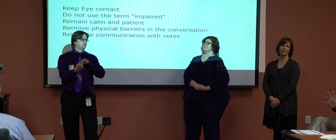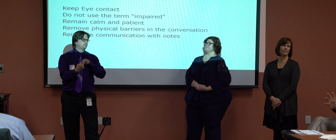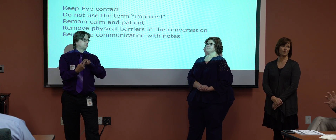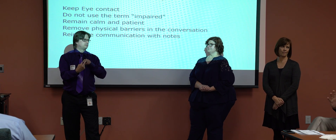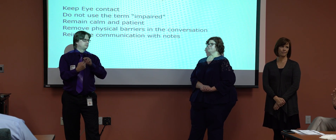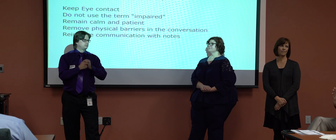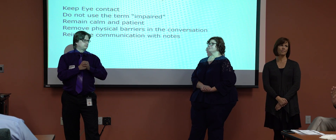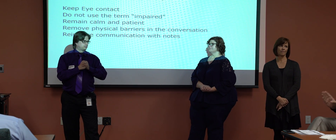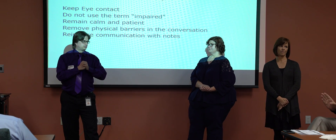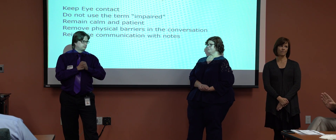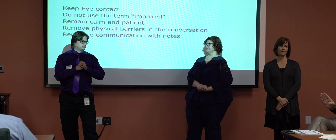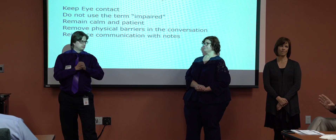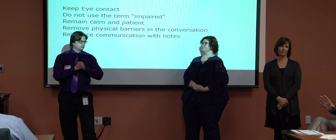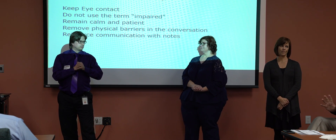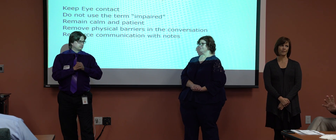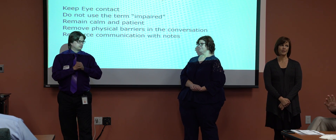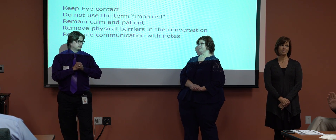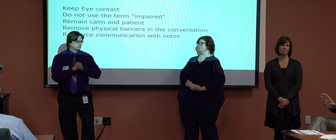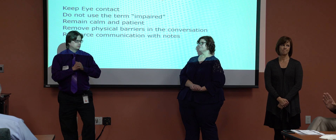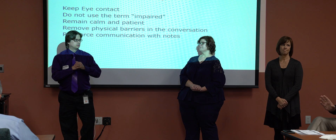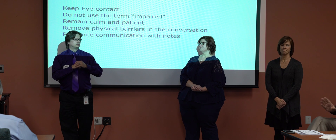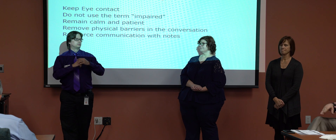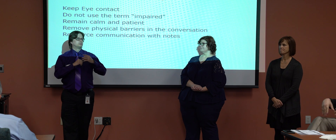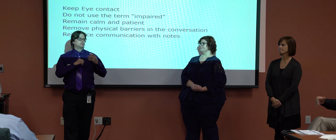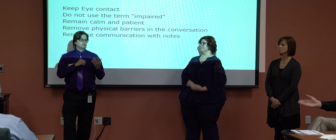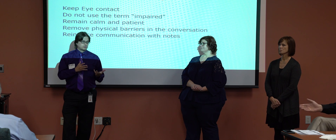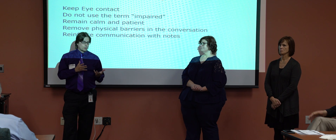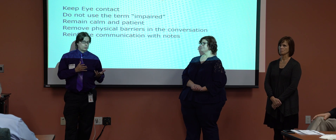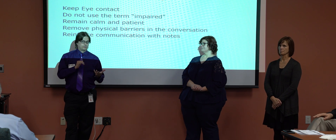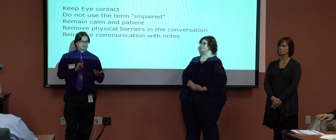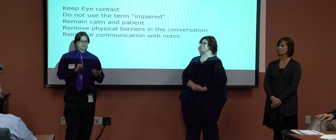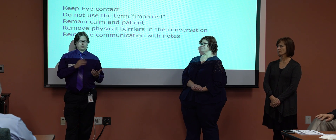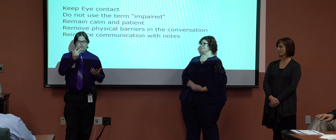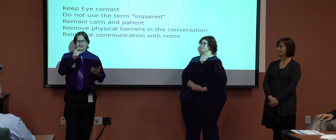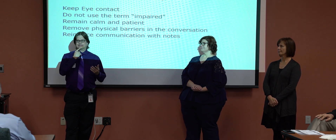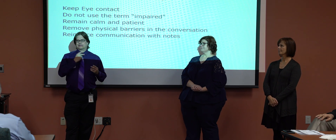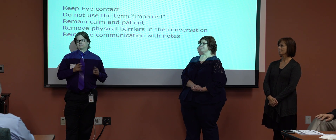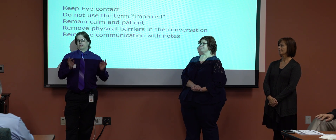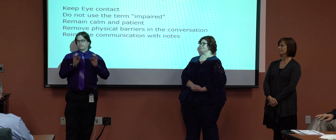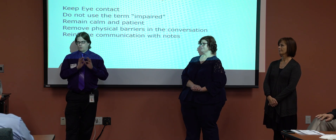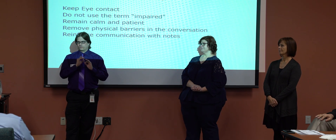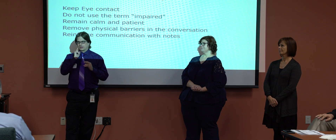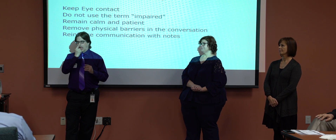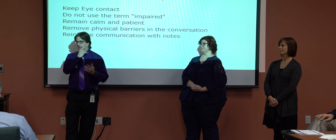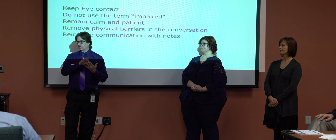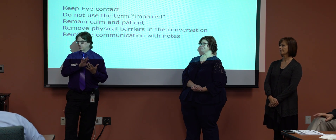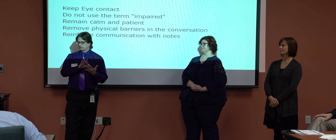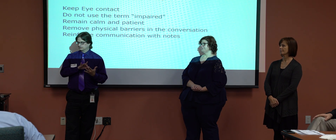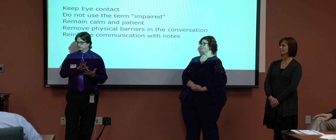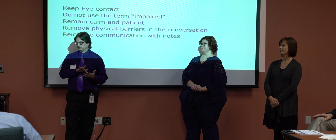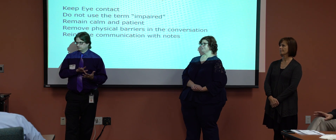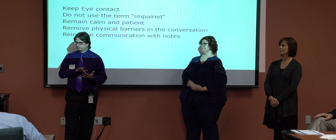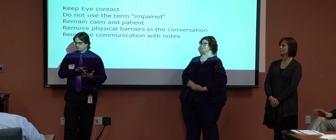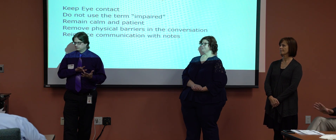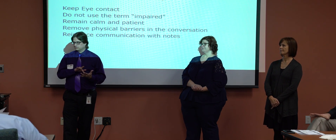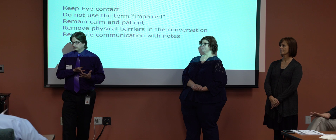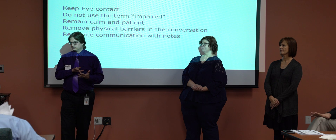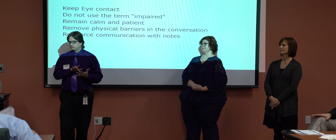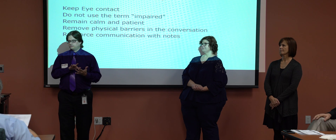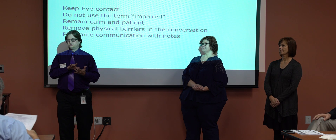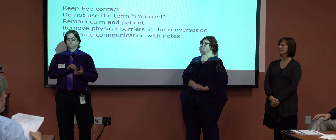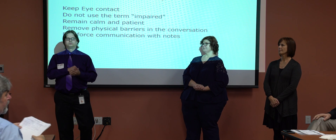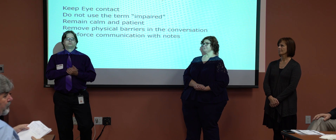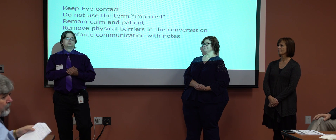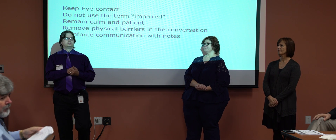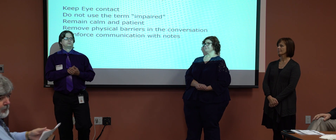that eye contact and be squared off with them and tend to them, not to the interpreter. And the reason I say that is eye